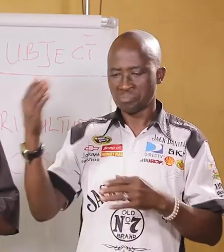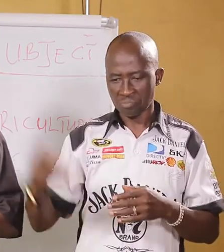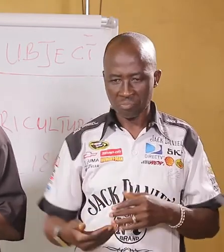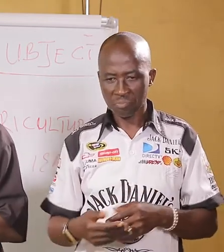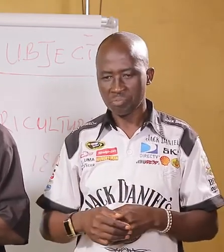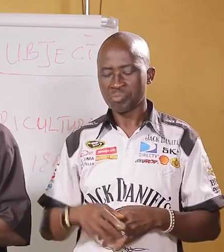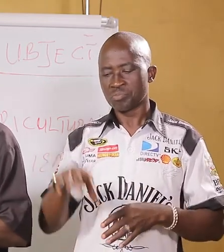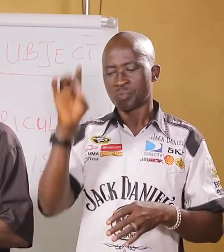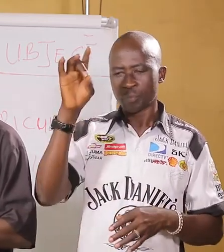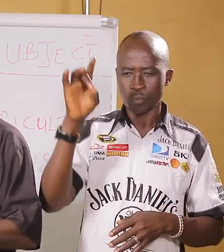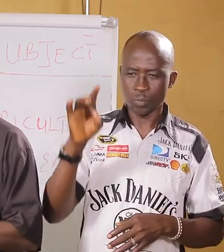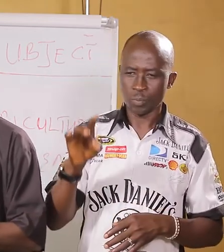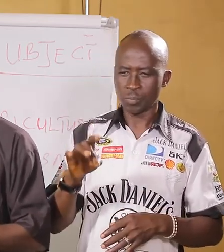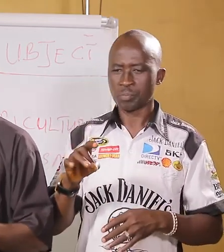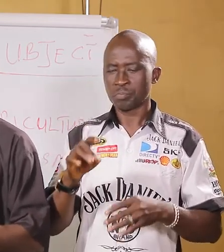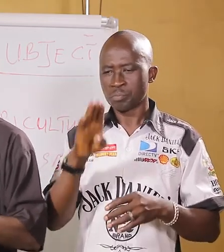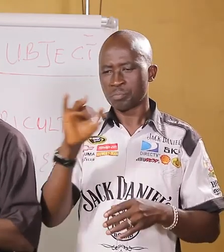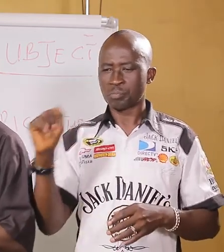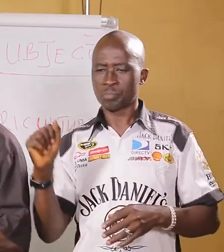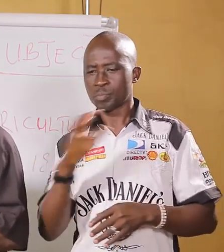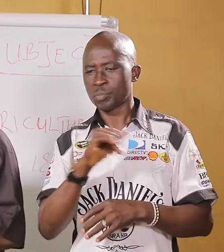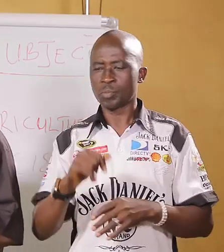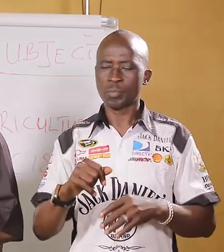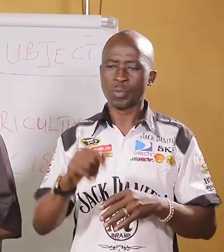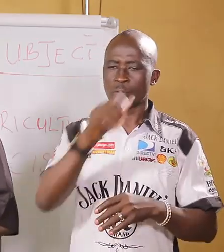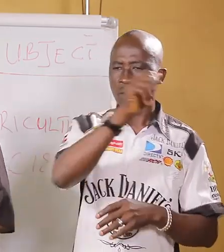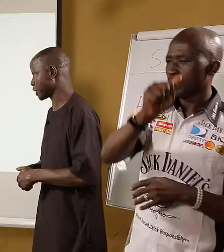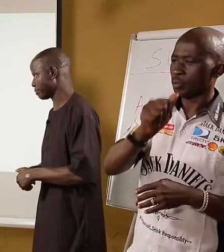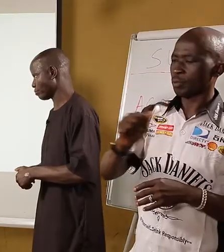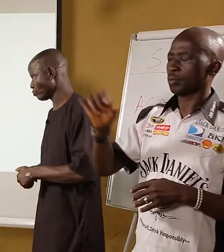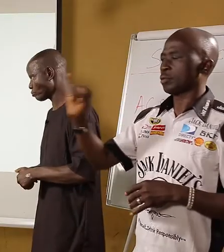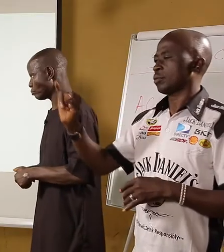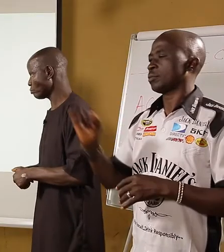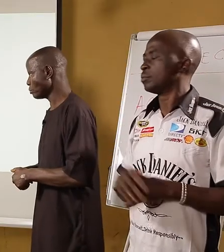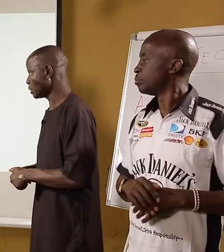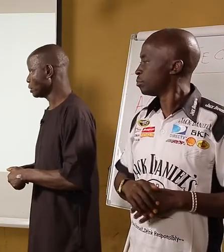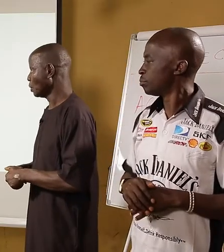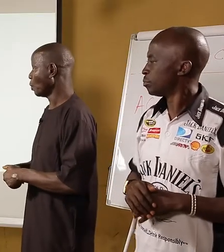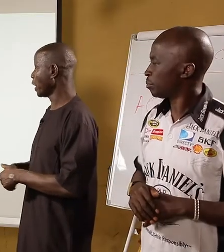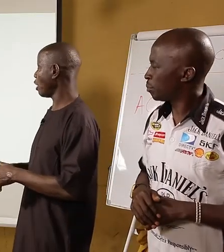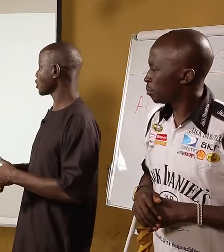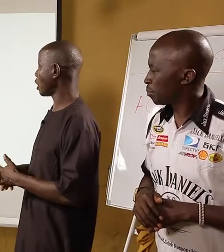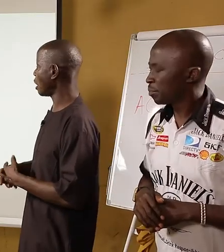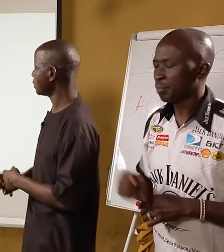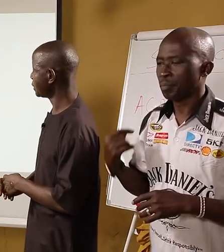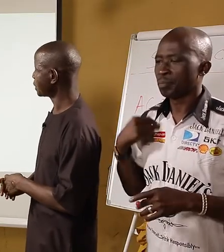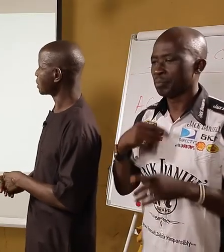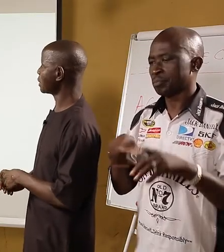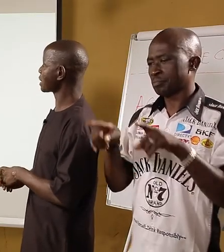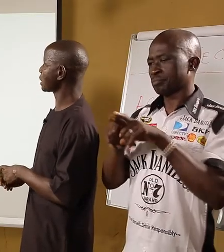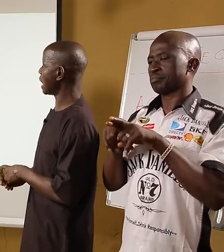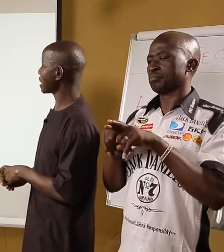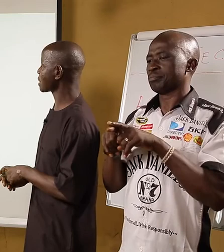introduction, selection, breeding, and artificial insemination. We